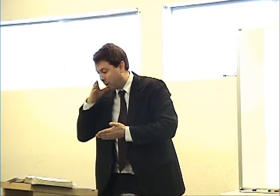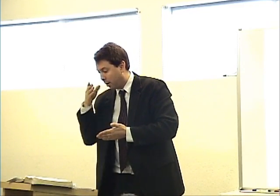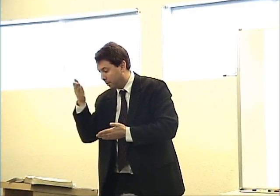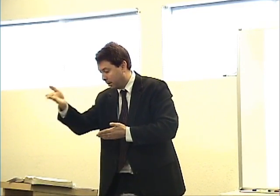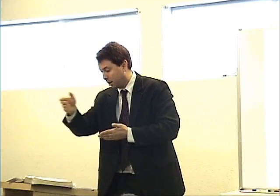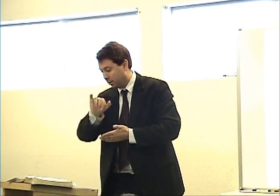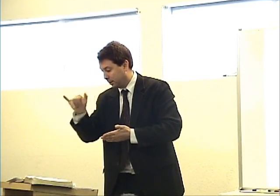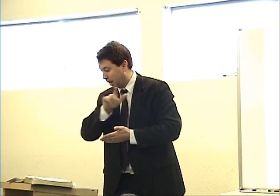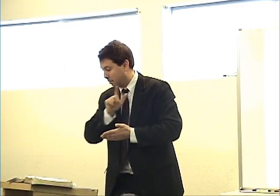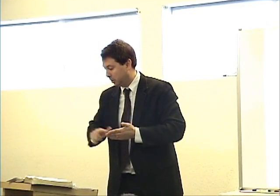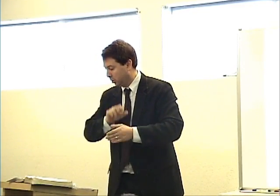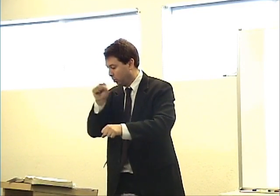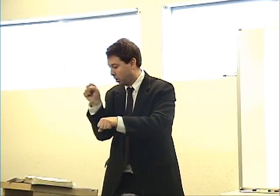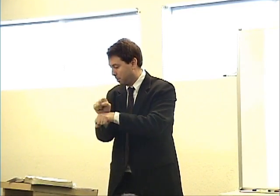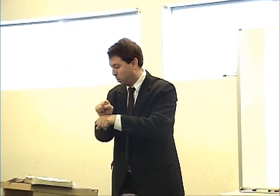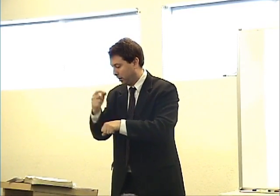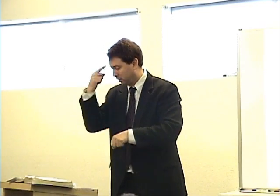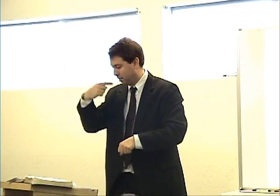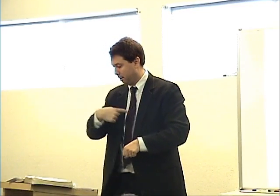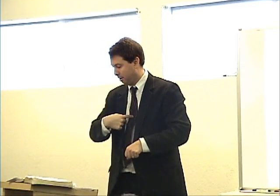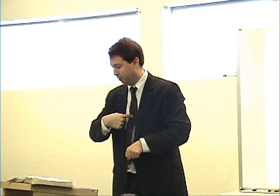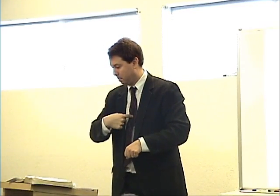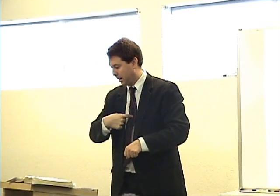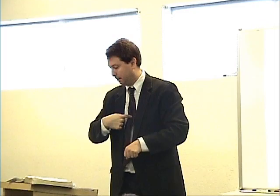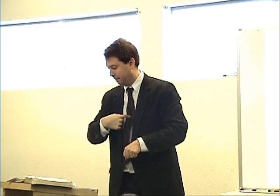farm there, the same as the Lord pointed for me.